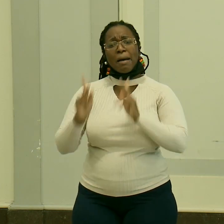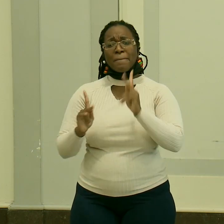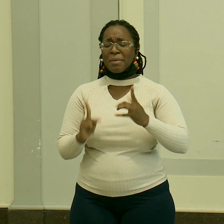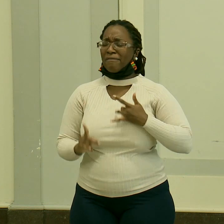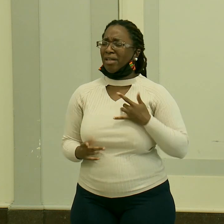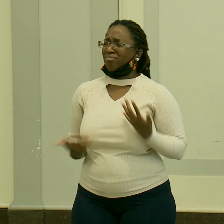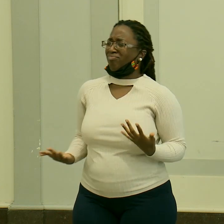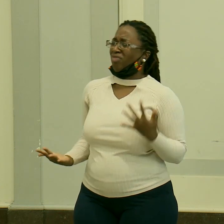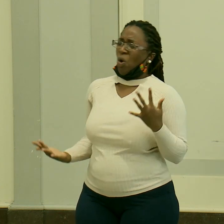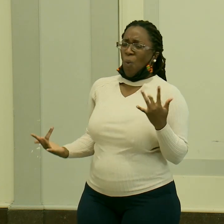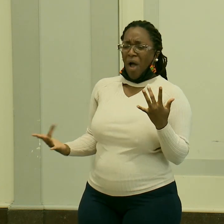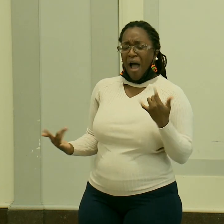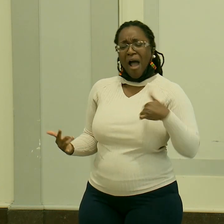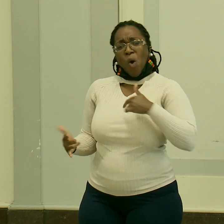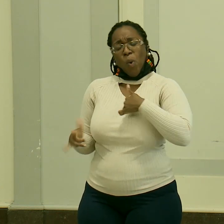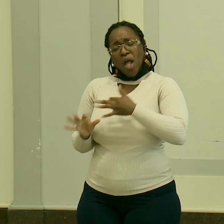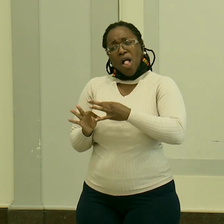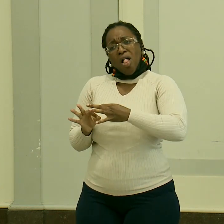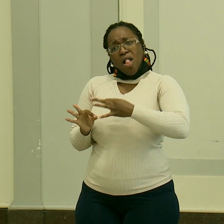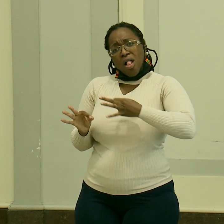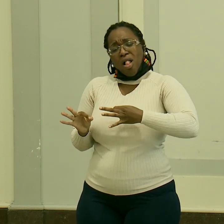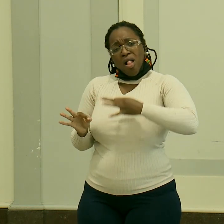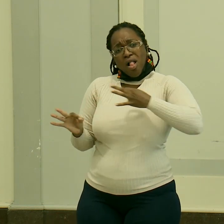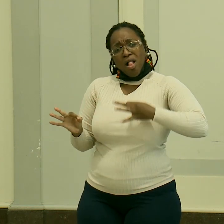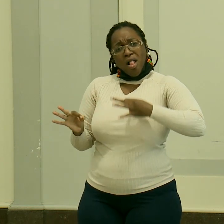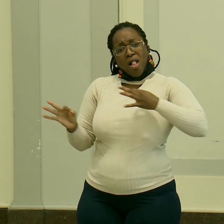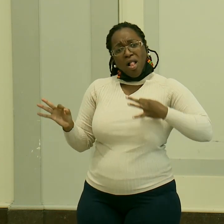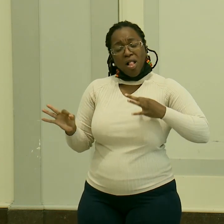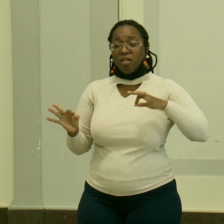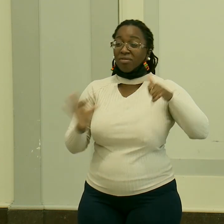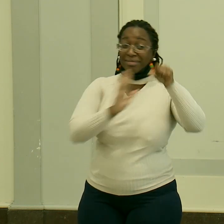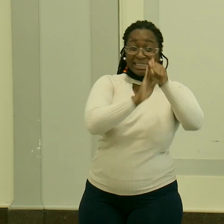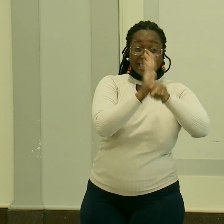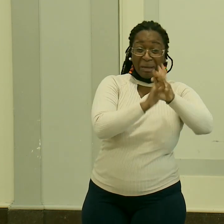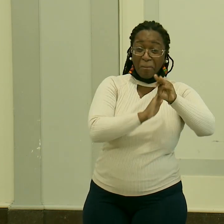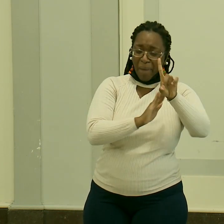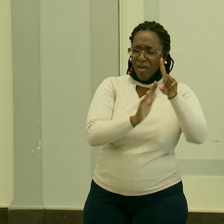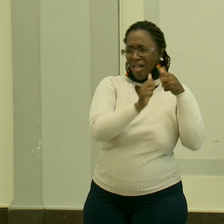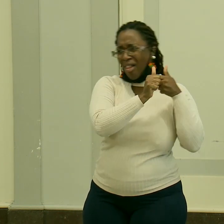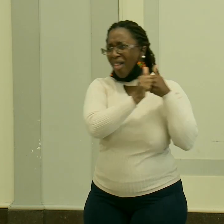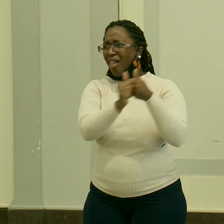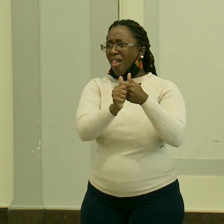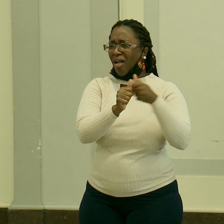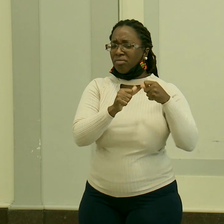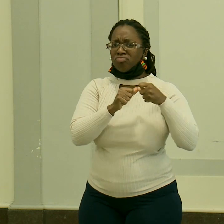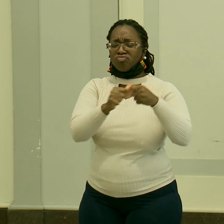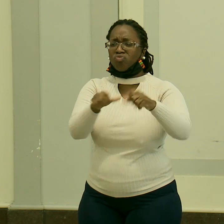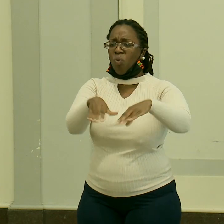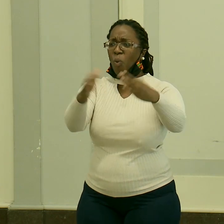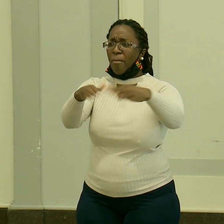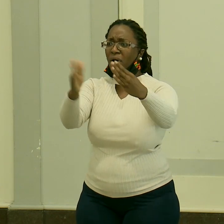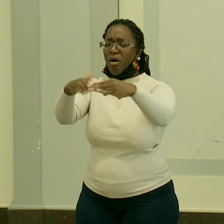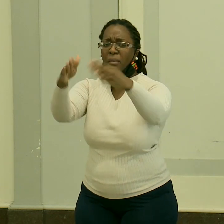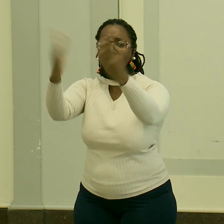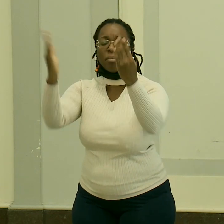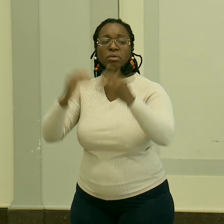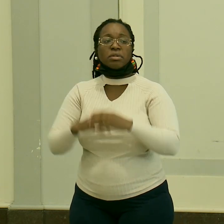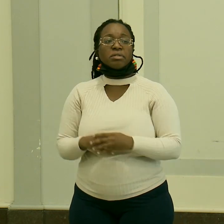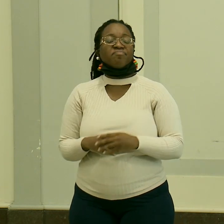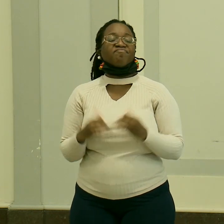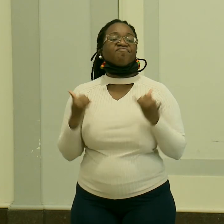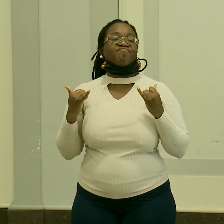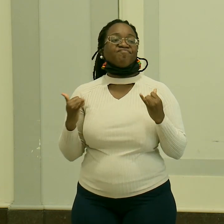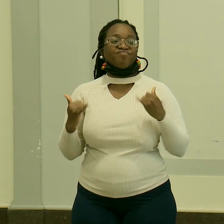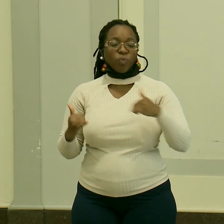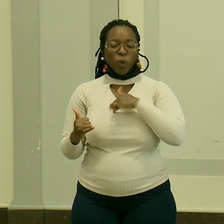Baltimore City is moving so slowly compared to the rest of the state in reopening. I would like to take some time today to talk about what goes into